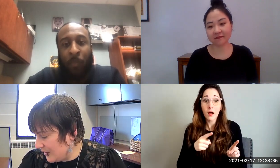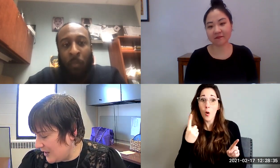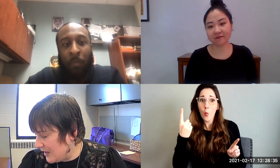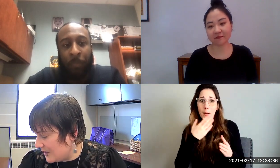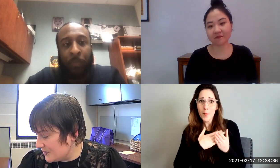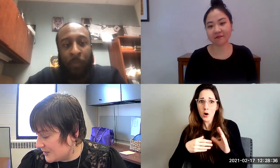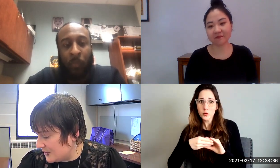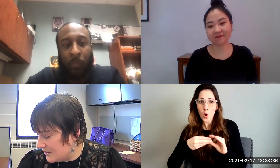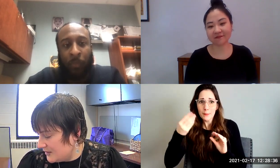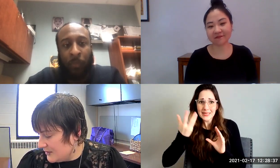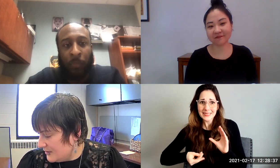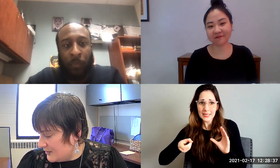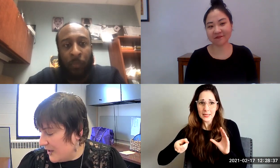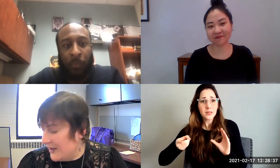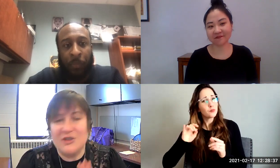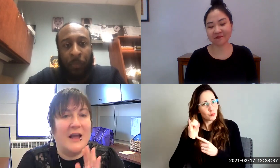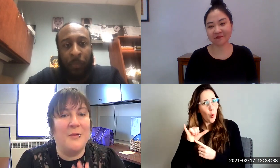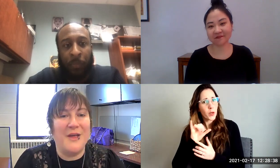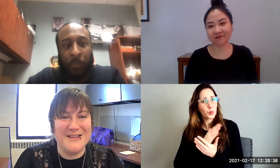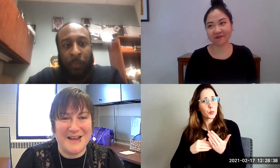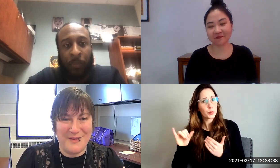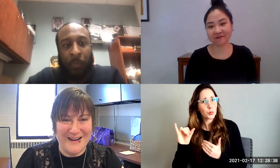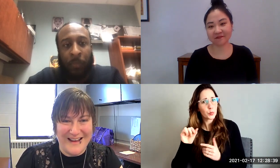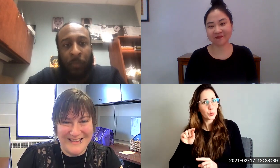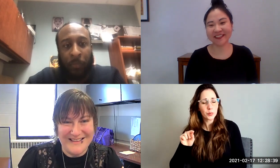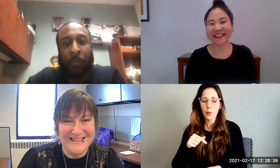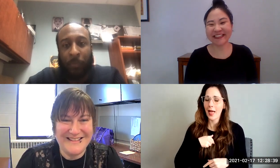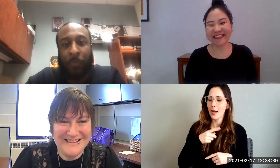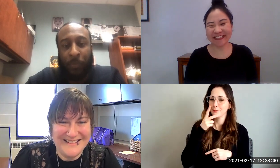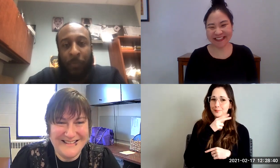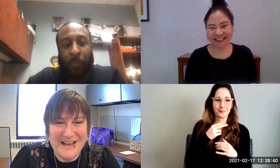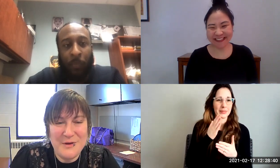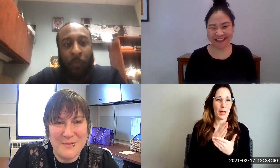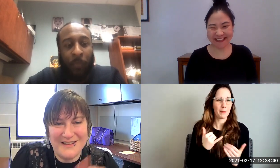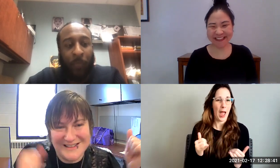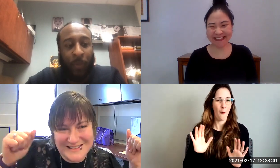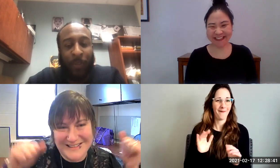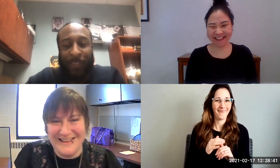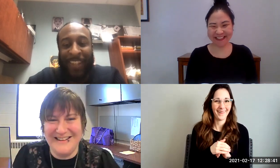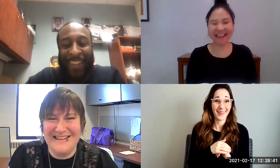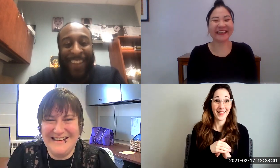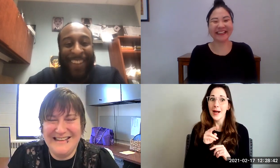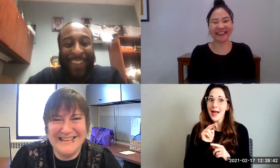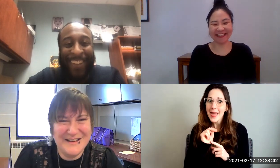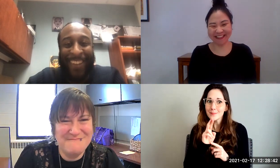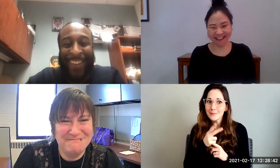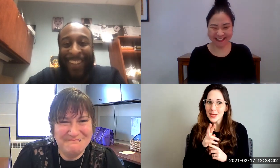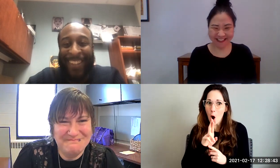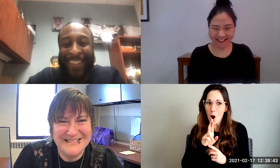And well, actually, I'll stop there. NPR podcast.